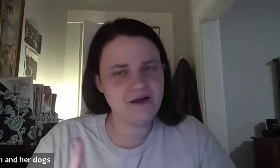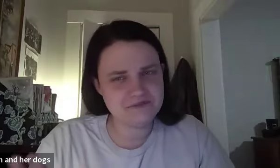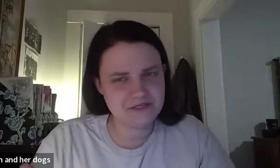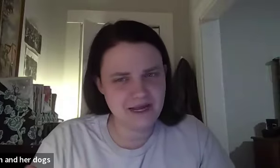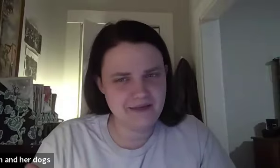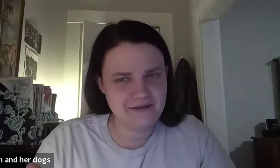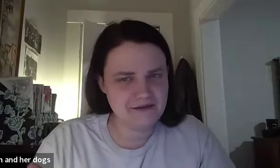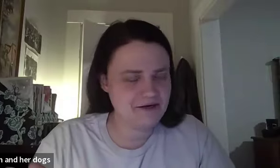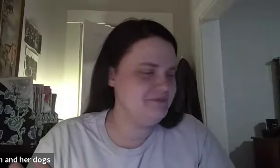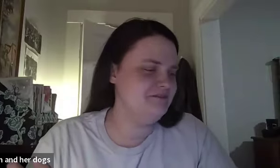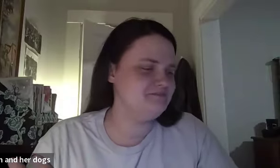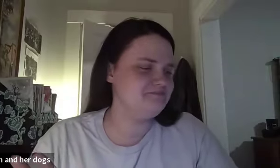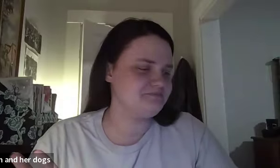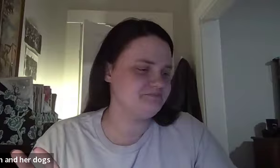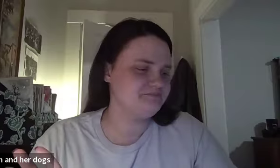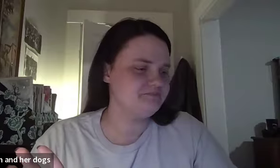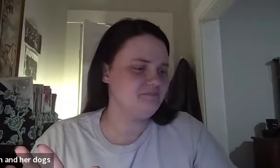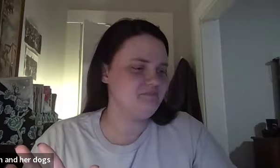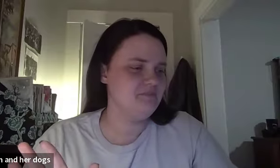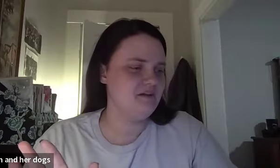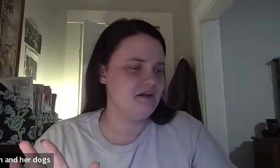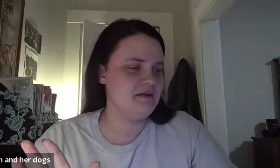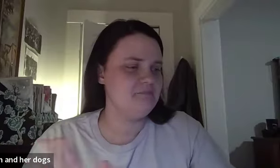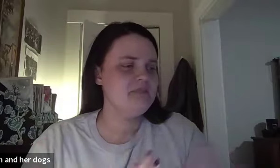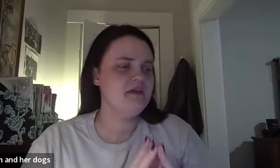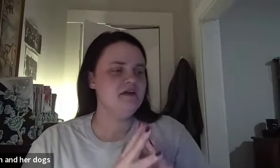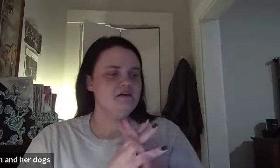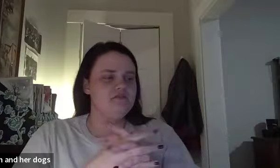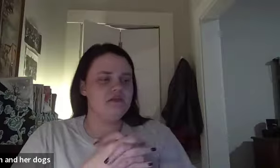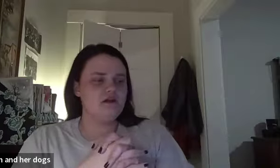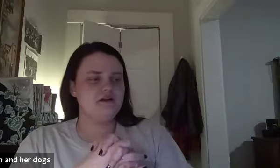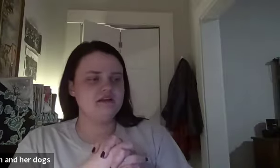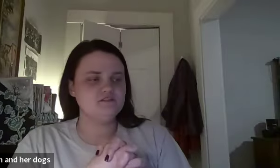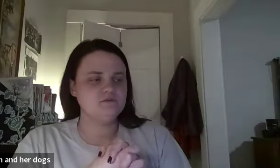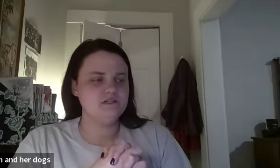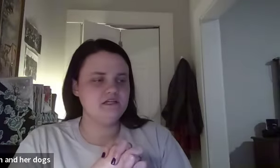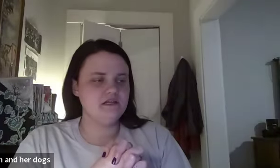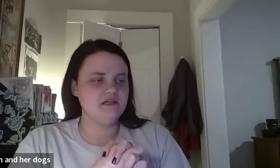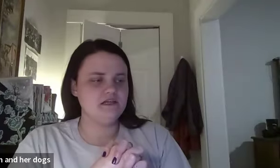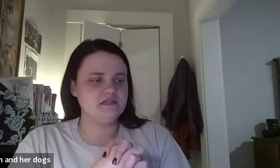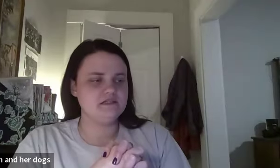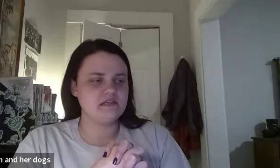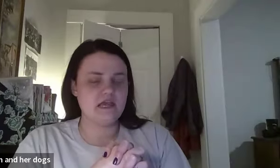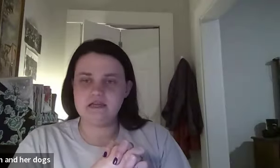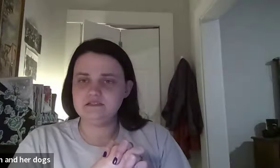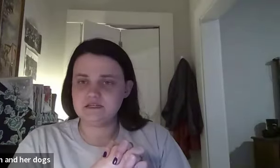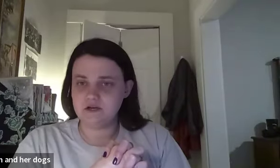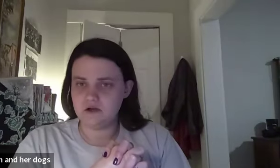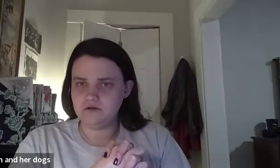but I'm just going to add that there. All right. Then our next one is aunt and